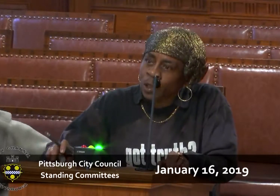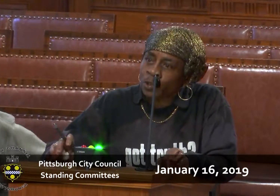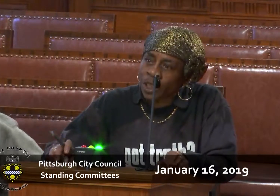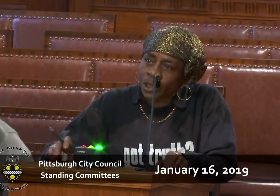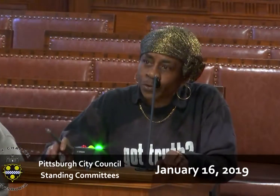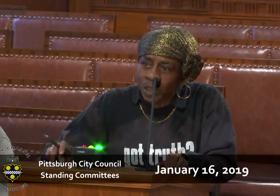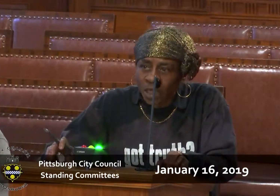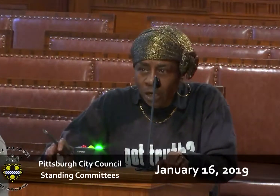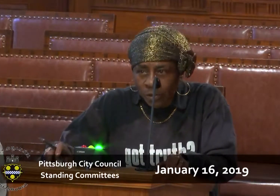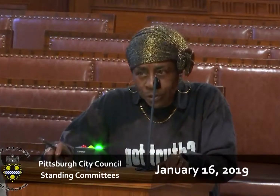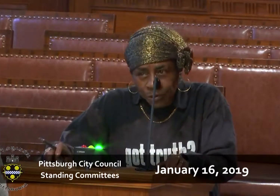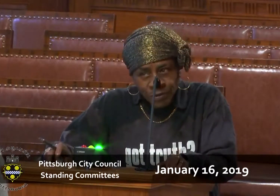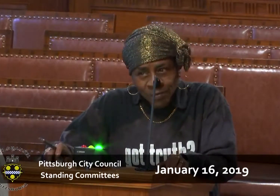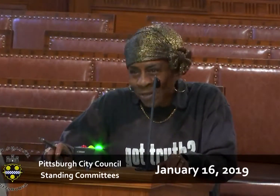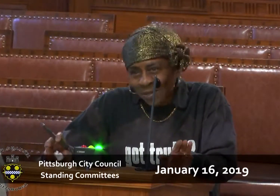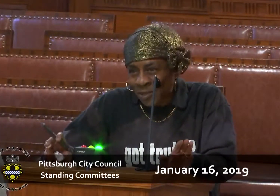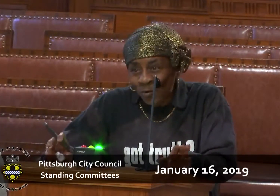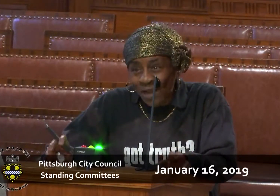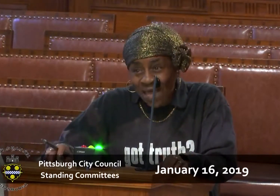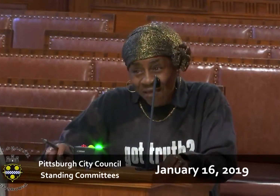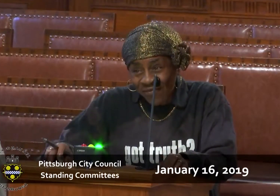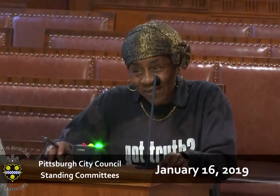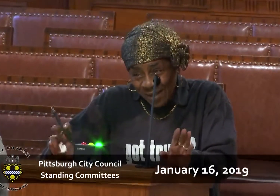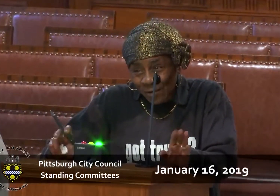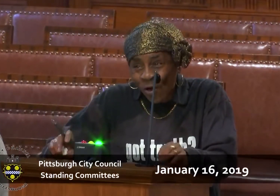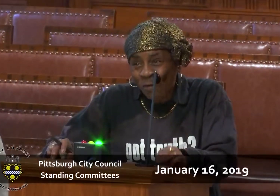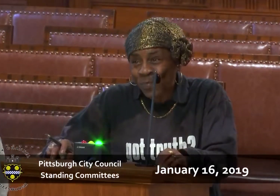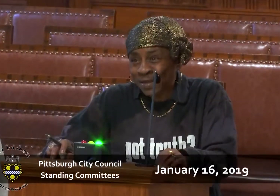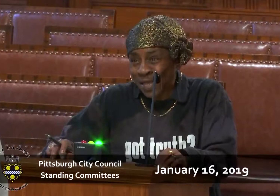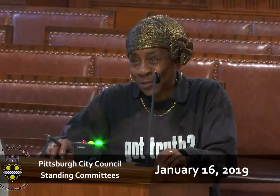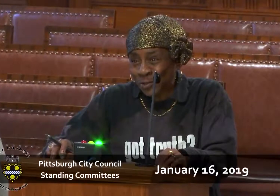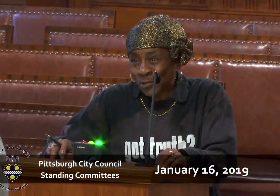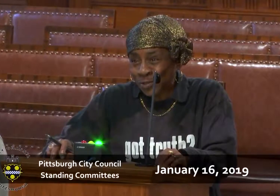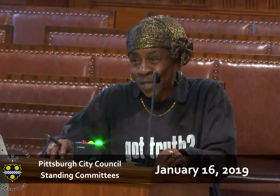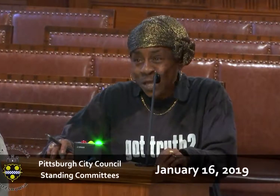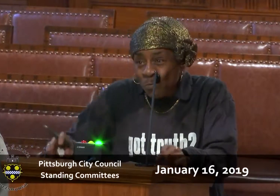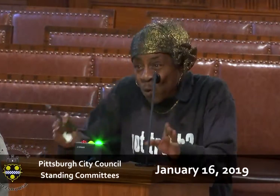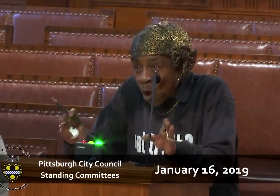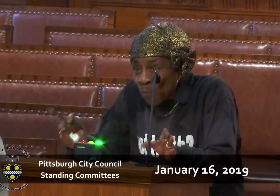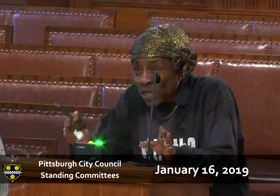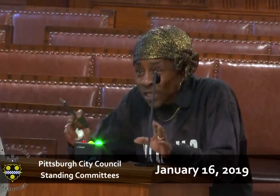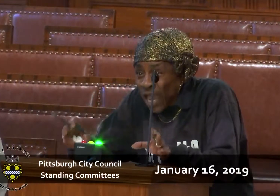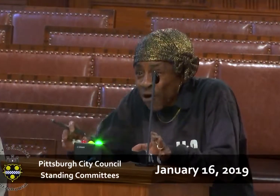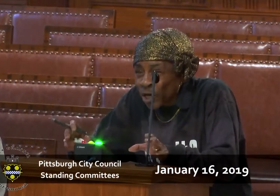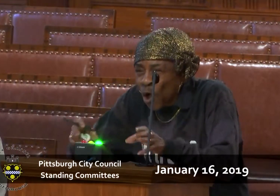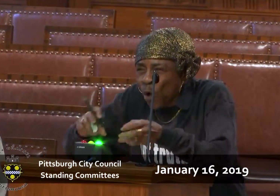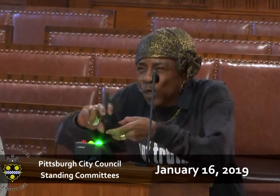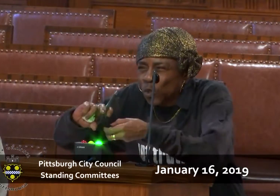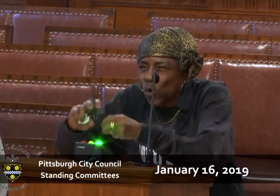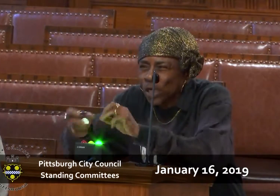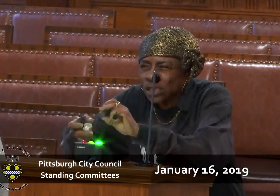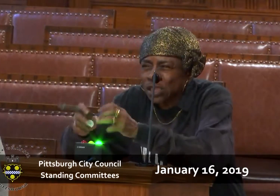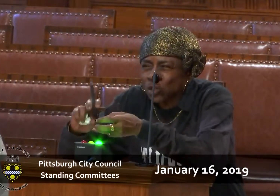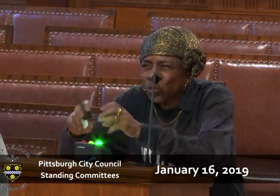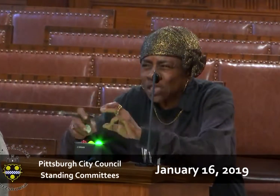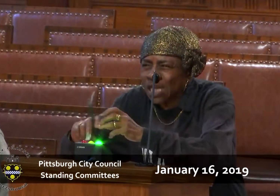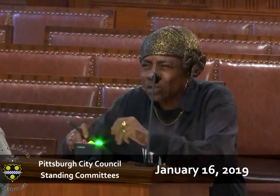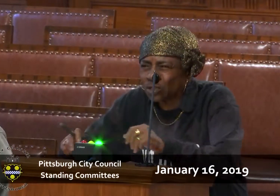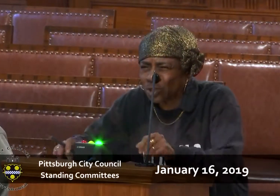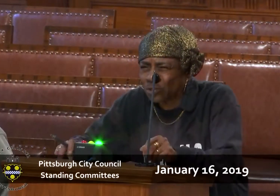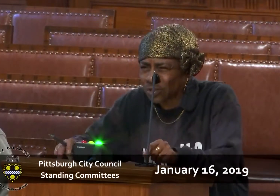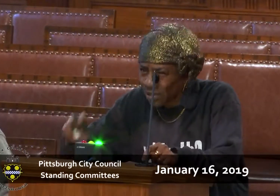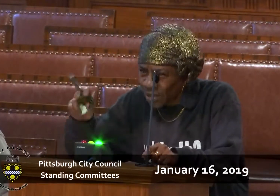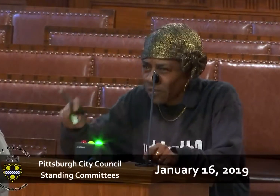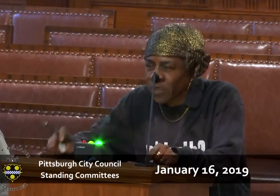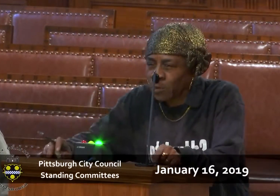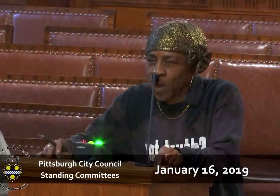have, you need to drink carrot juice. Don't laugh. God made that juice. God made the carrot. All we're doing is just squeezing out